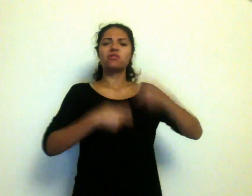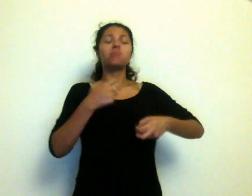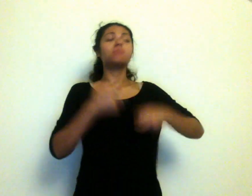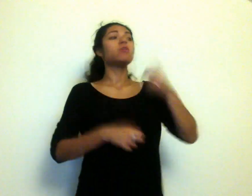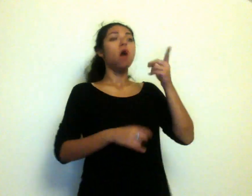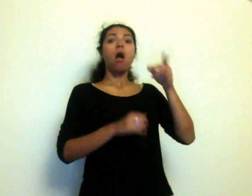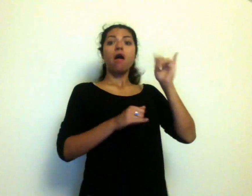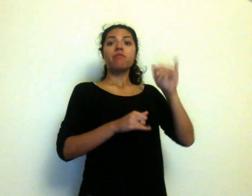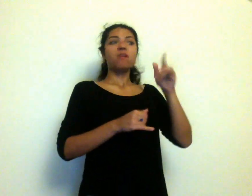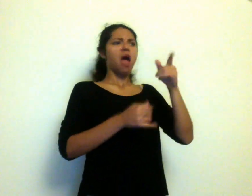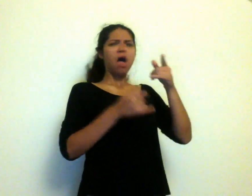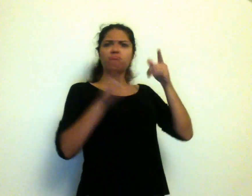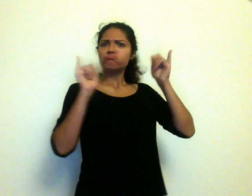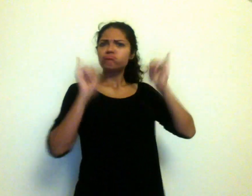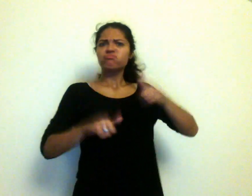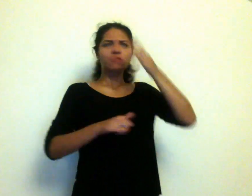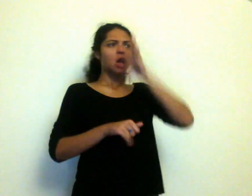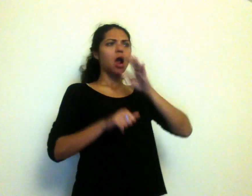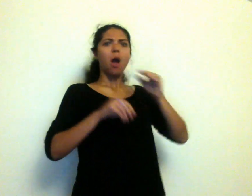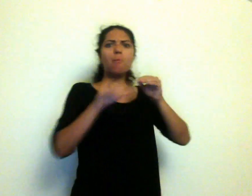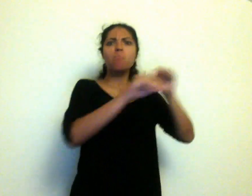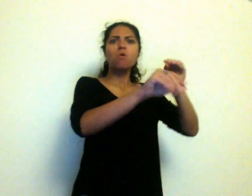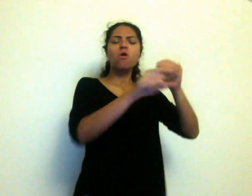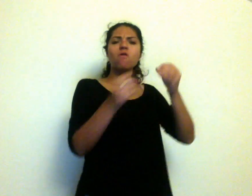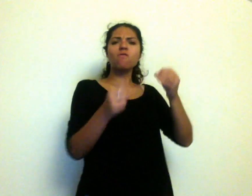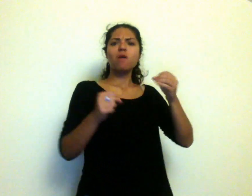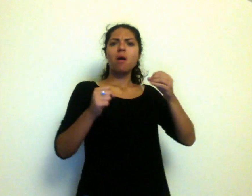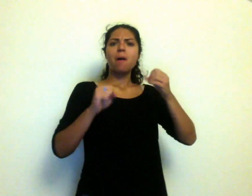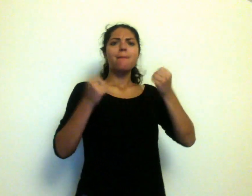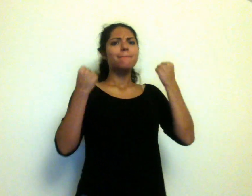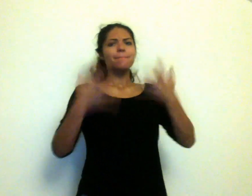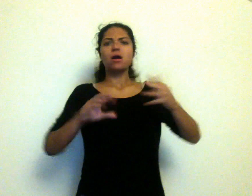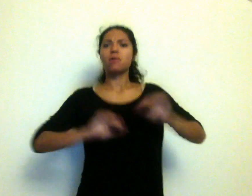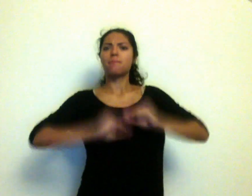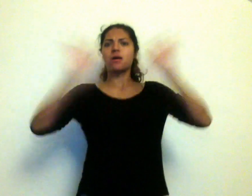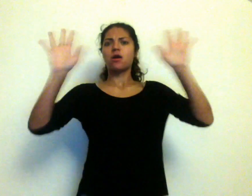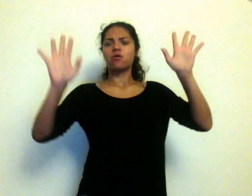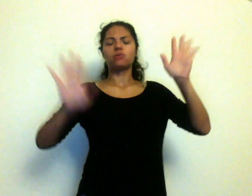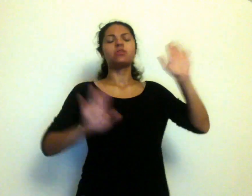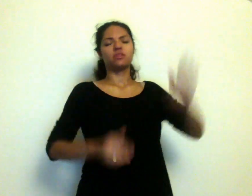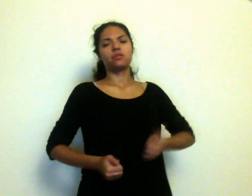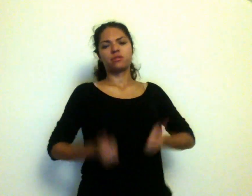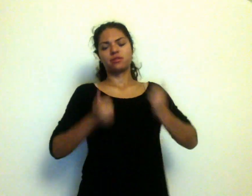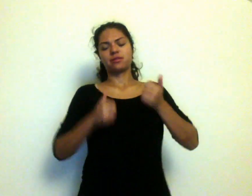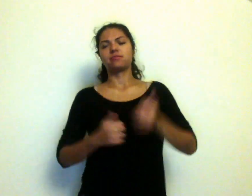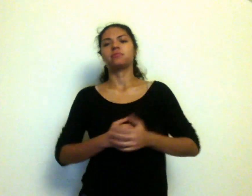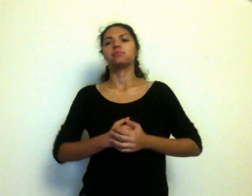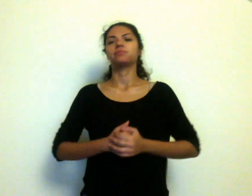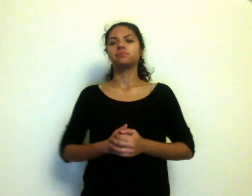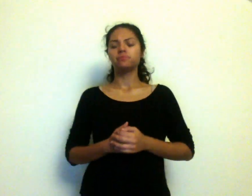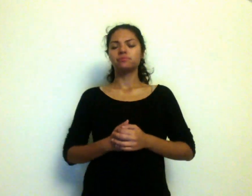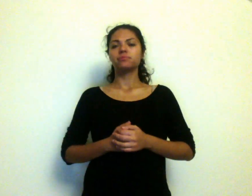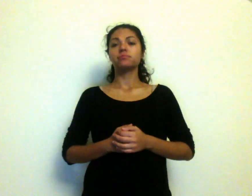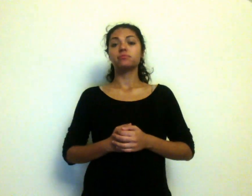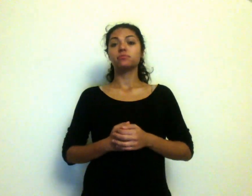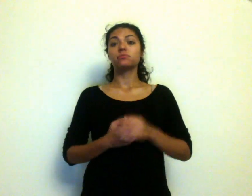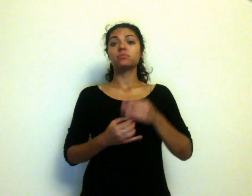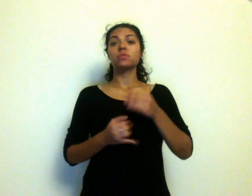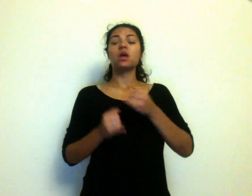And lastly, I say, be careful after the point of commitment to try to deluge them with